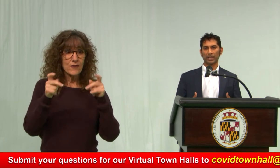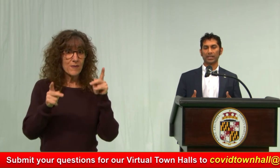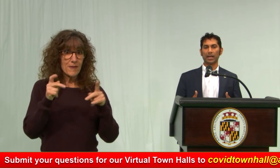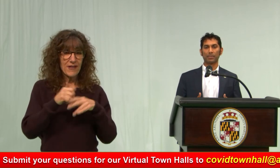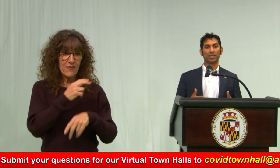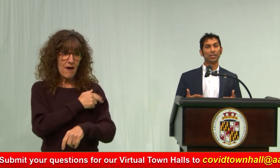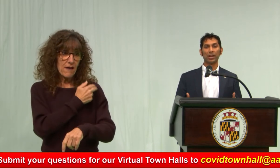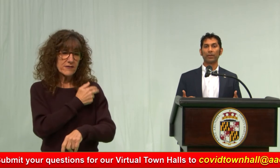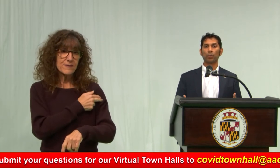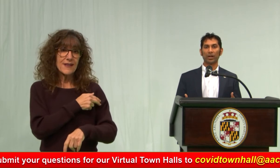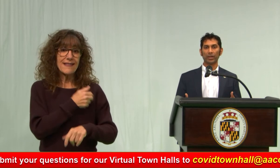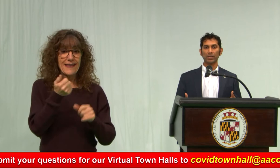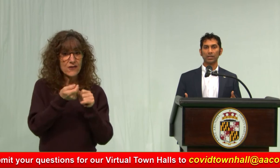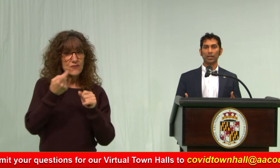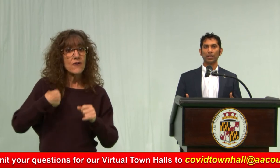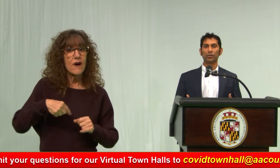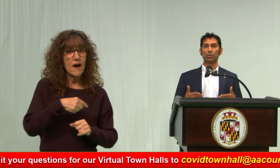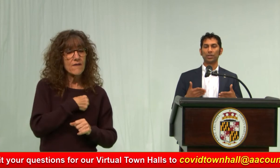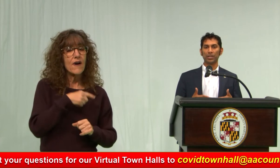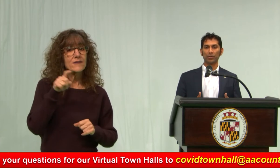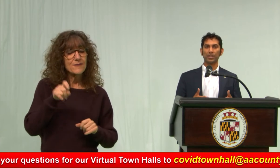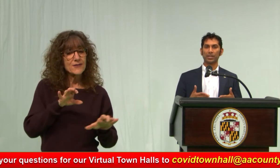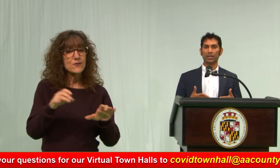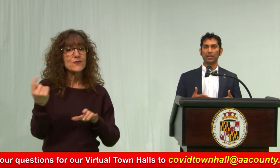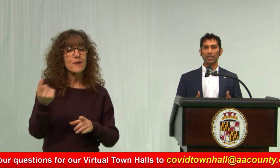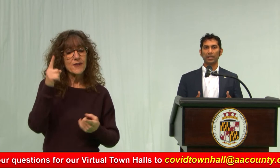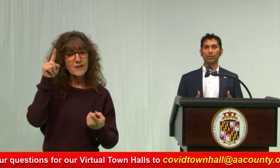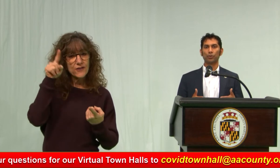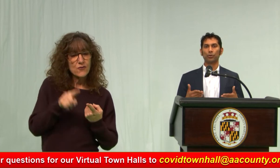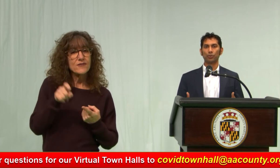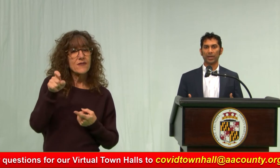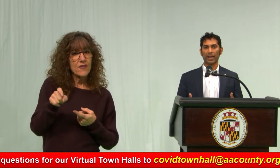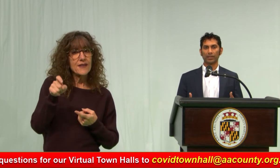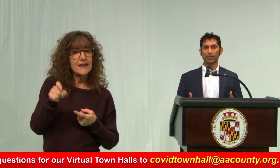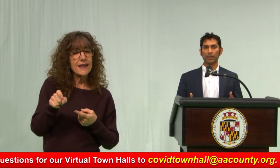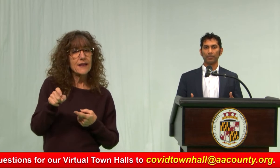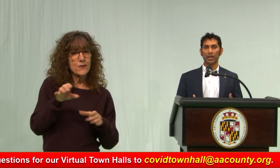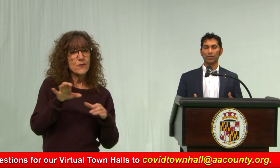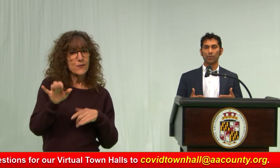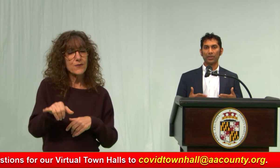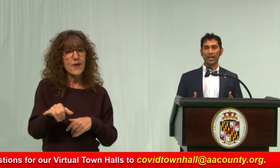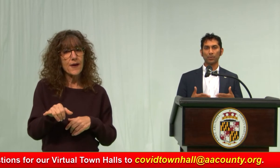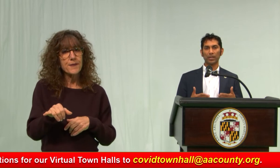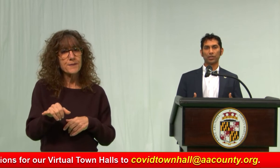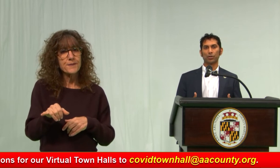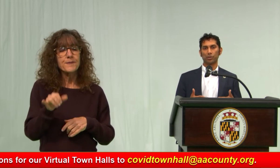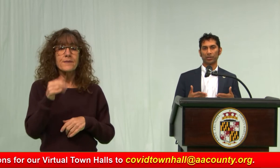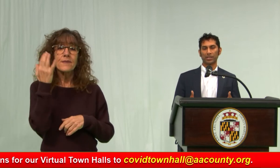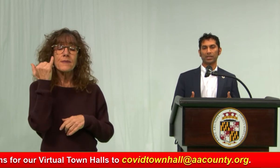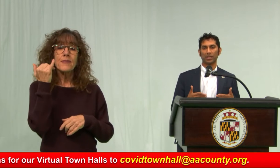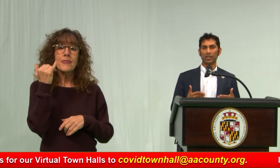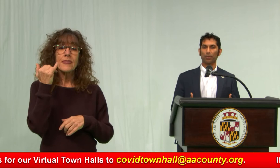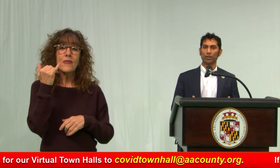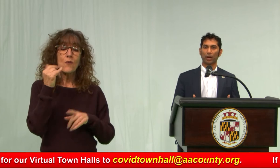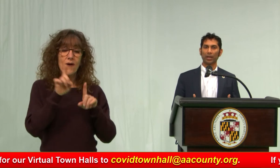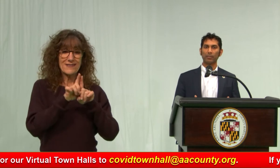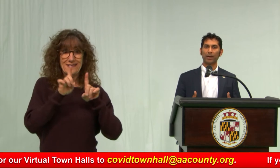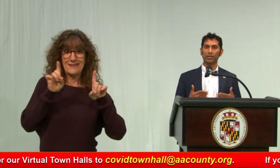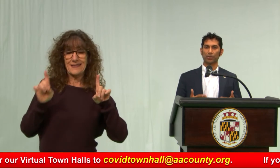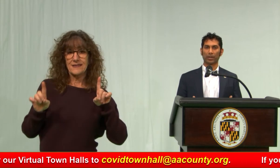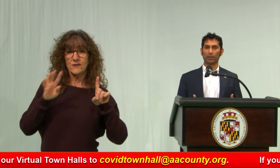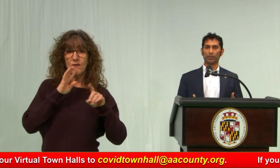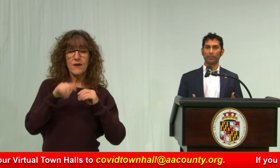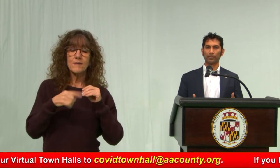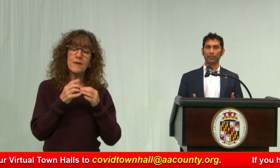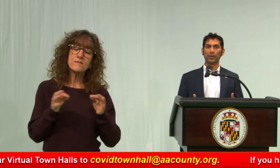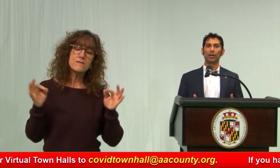have to take steps, each and every one of us, to decrease the need to do that. And so that's why the social distancing that we're talking about